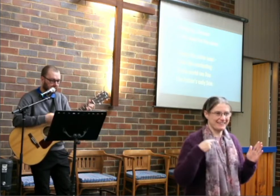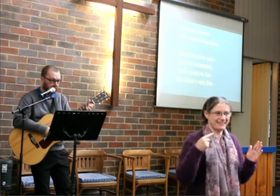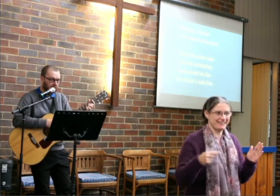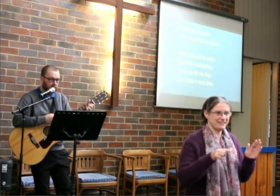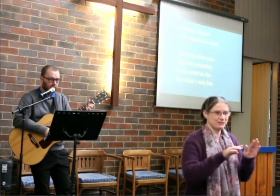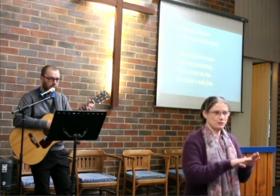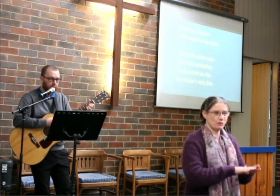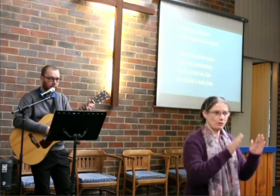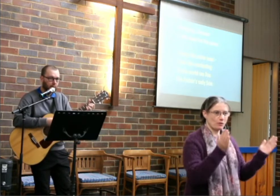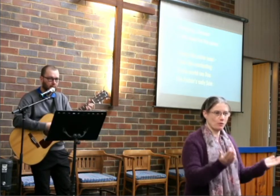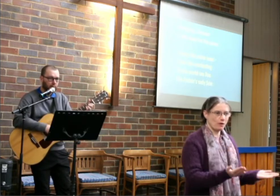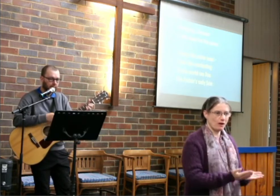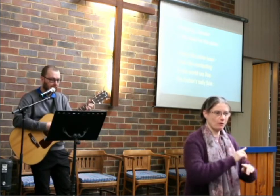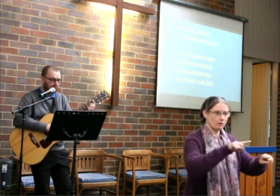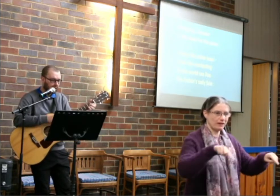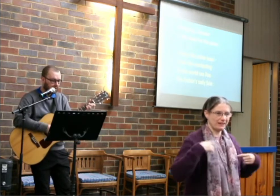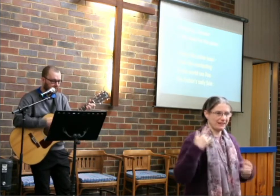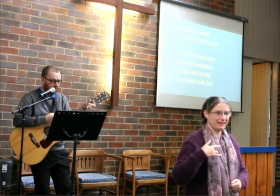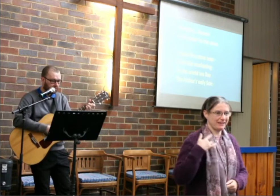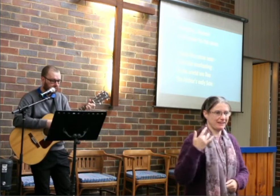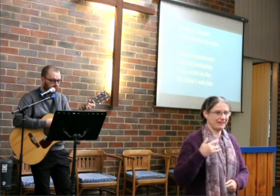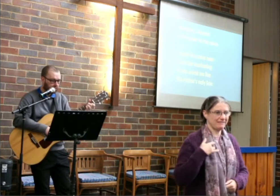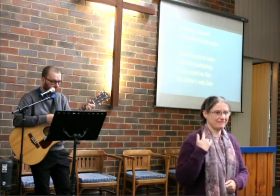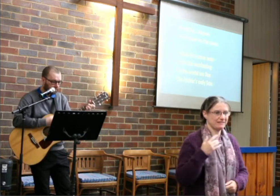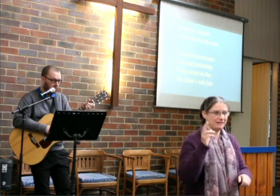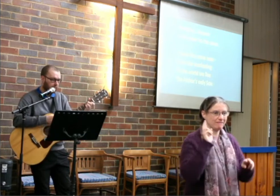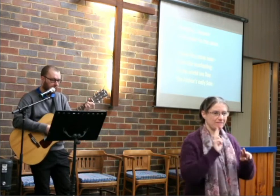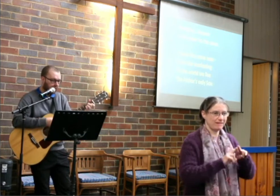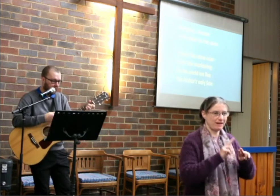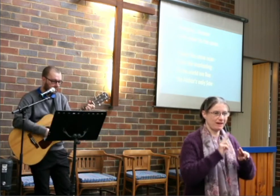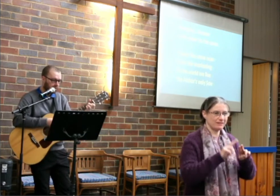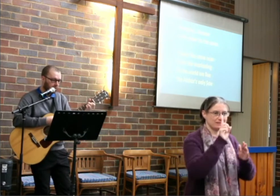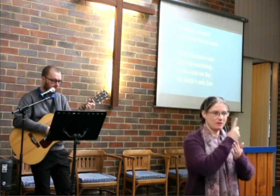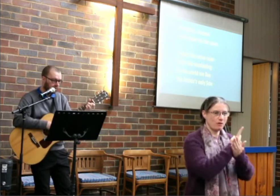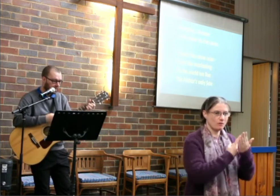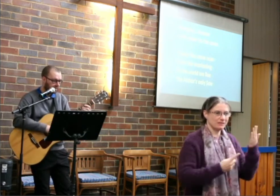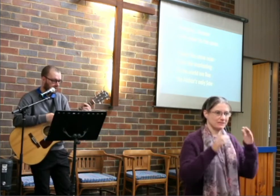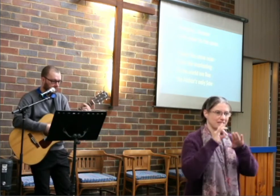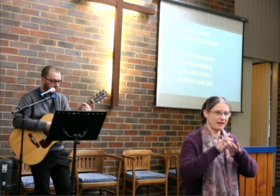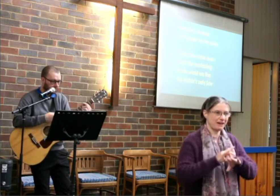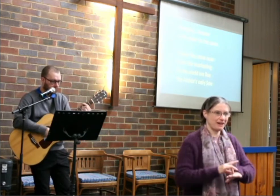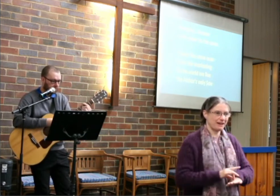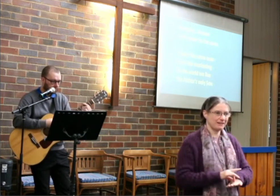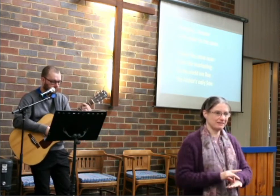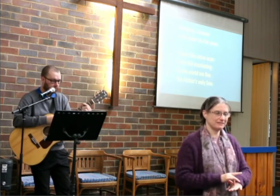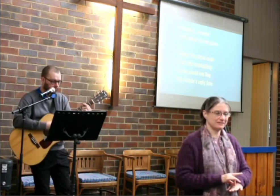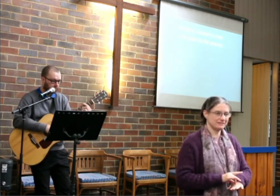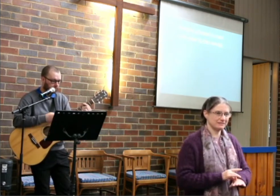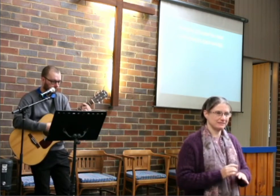everlasting to the world we live, the Father's only Son.